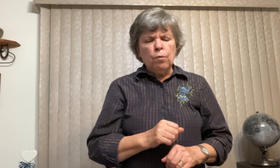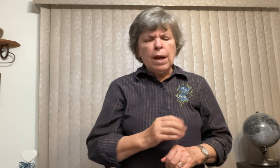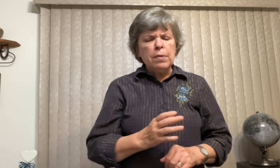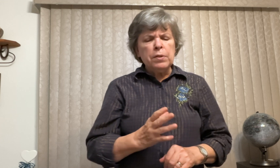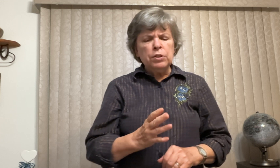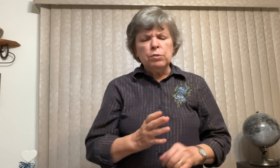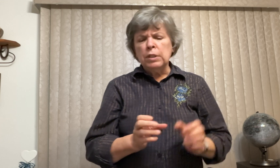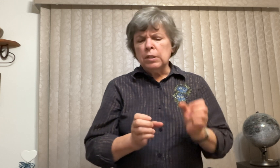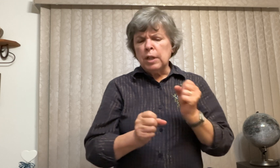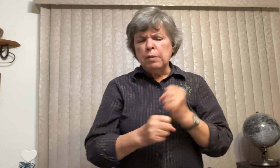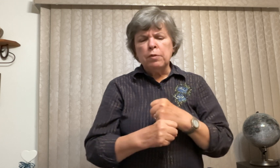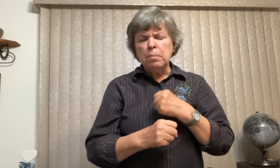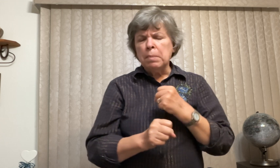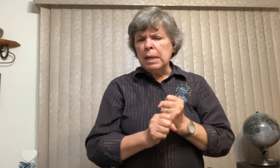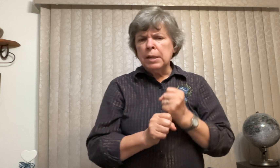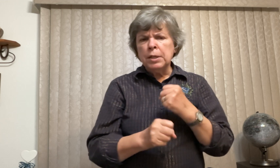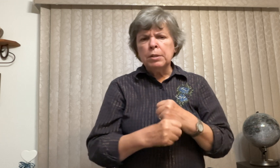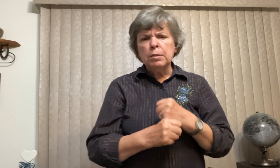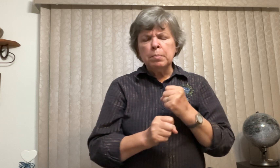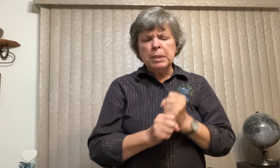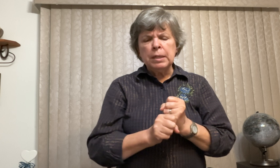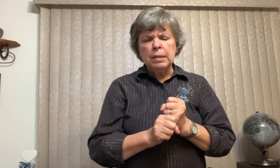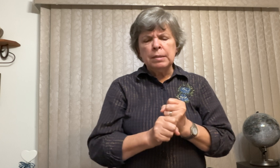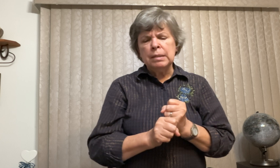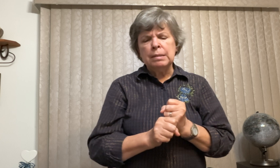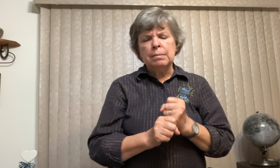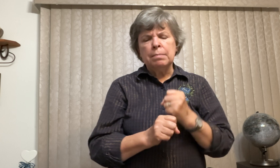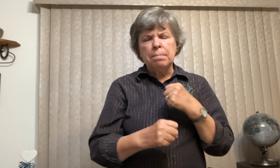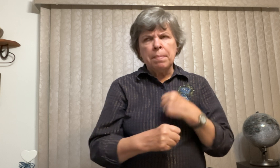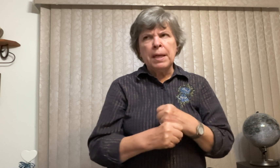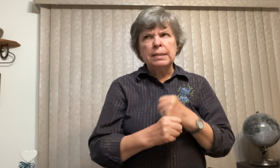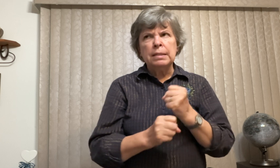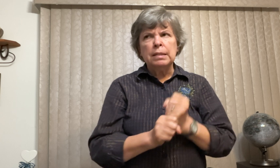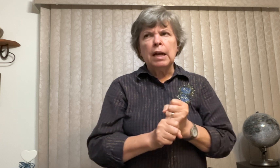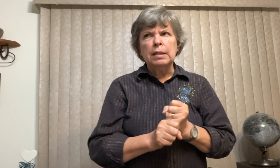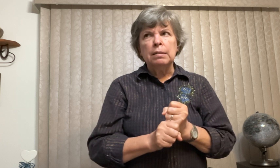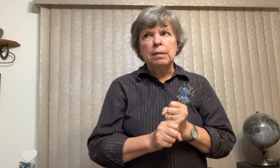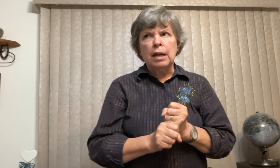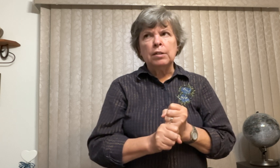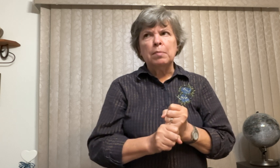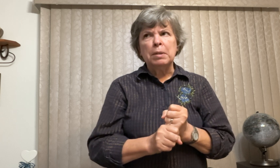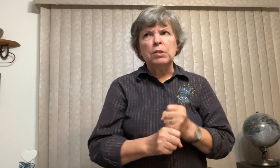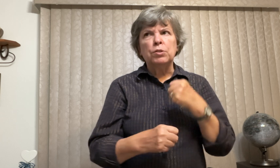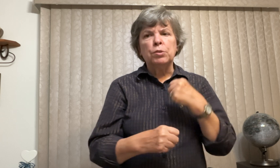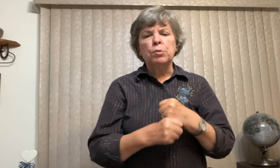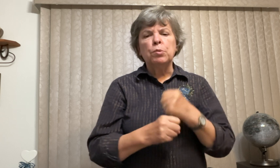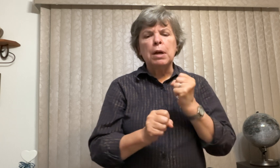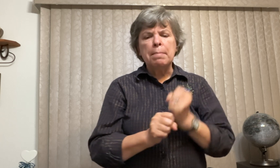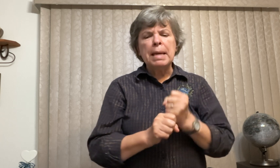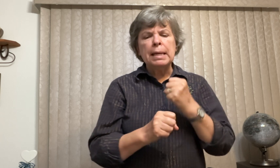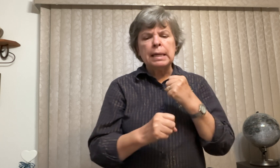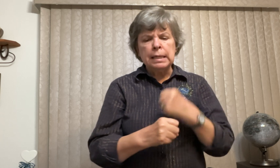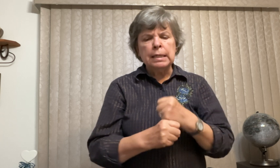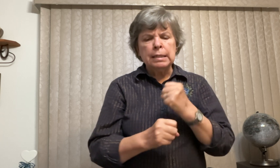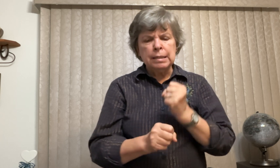rather than using the sign for make here, because that's a sign that actually means to make